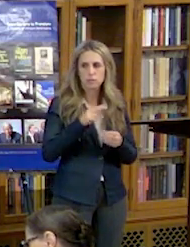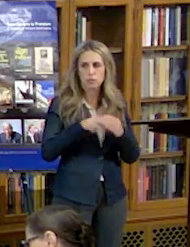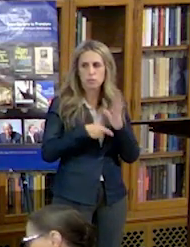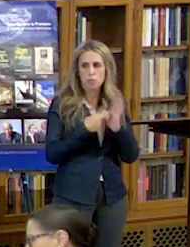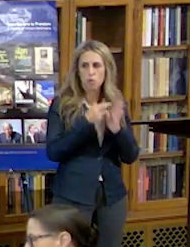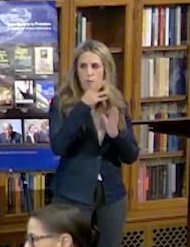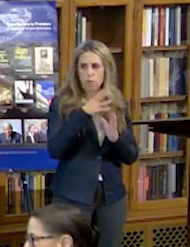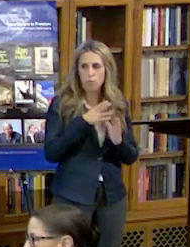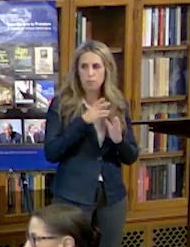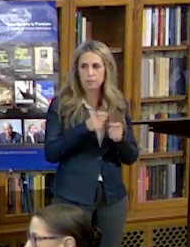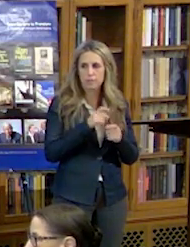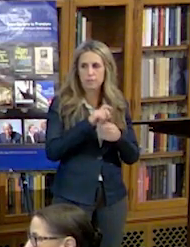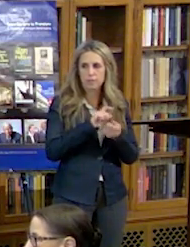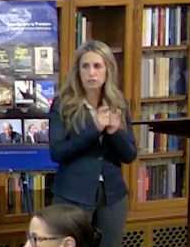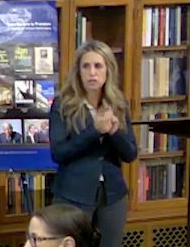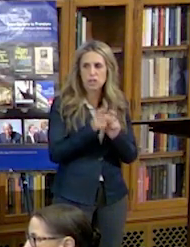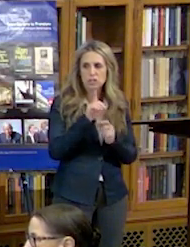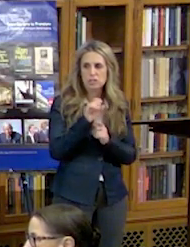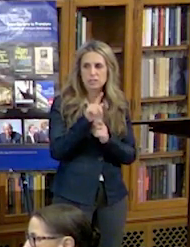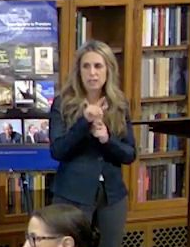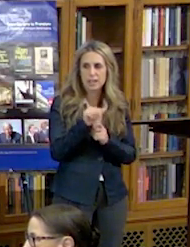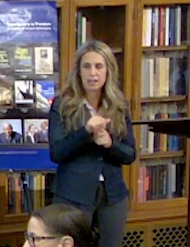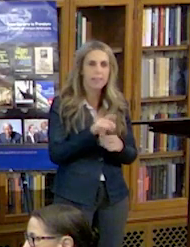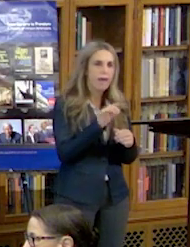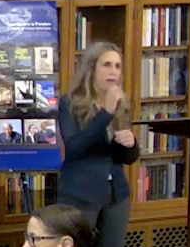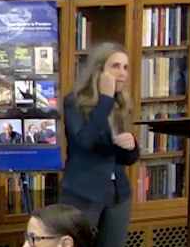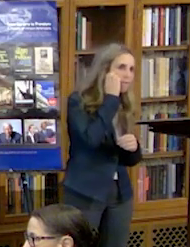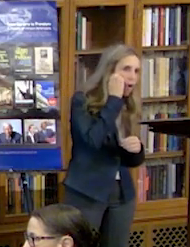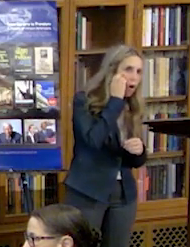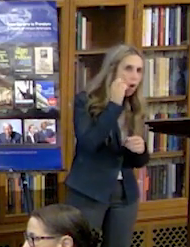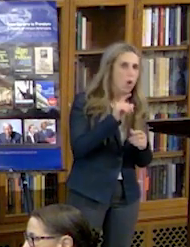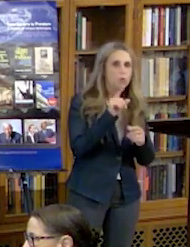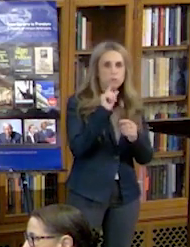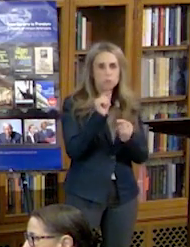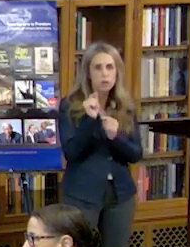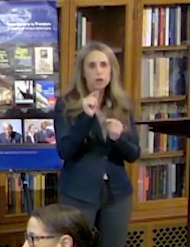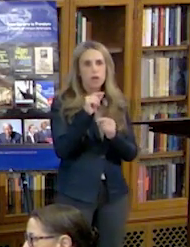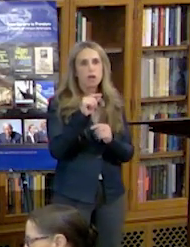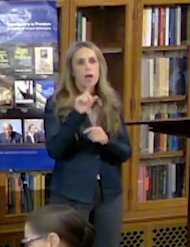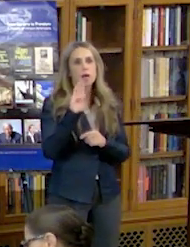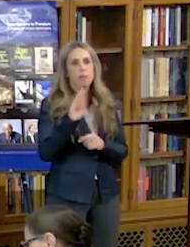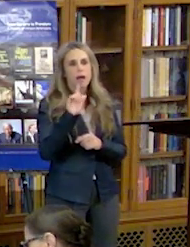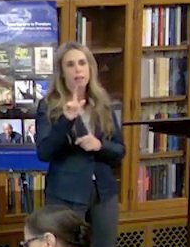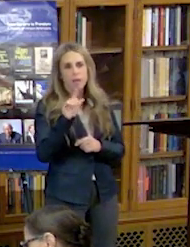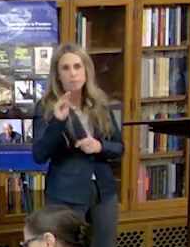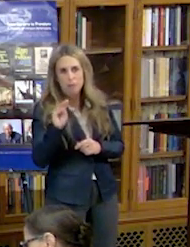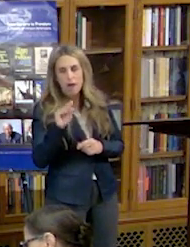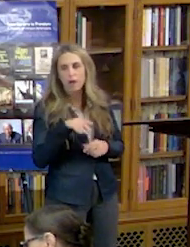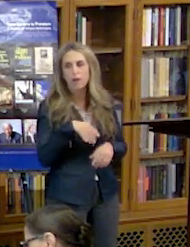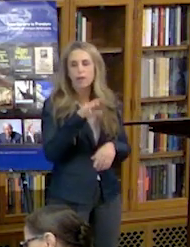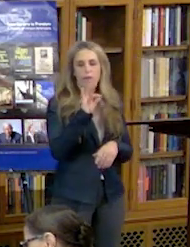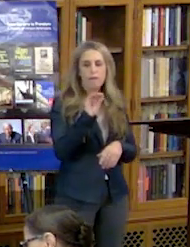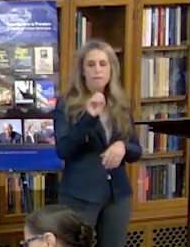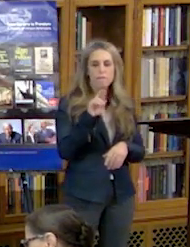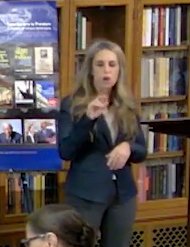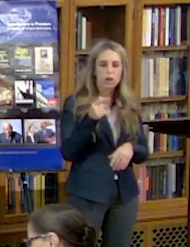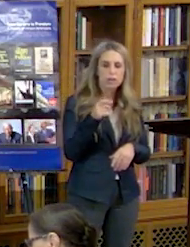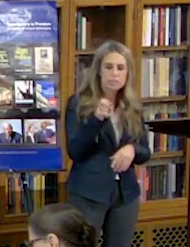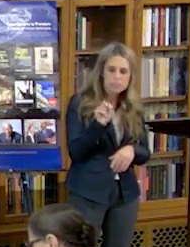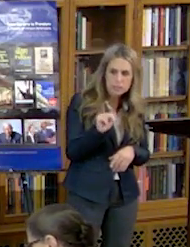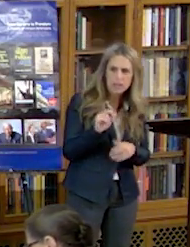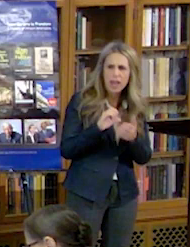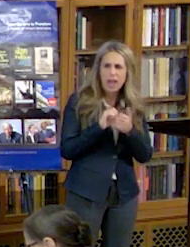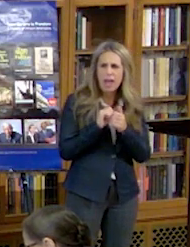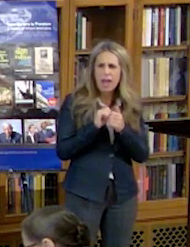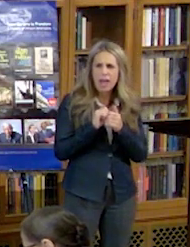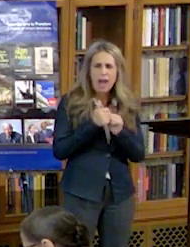women given the change in data I.E cell phones the Twitter verse black lives matter and Ferguson how will we compile this data data or how have you